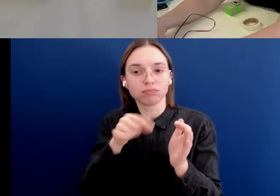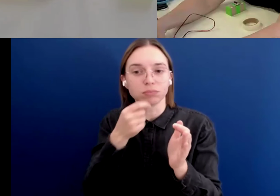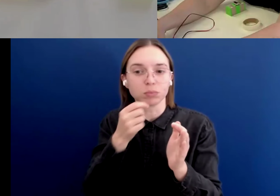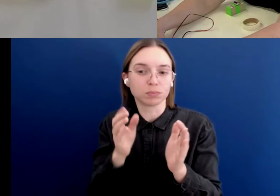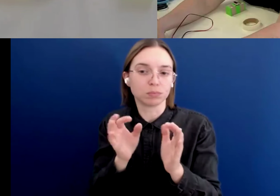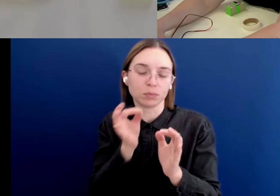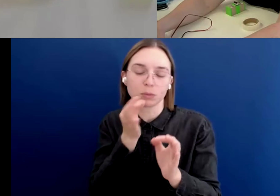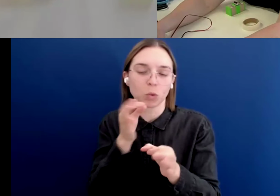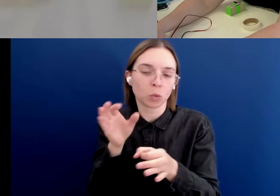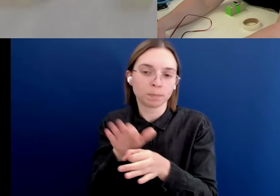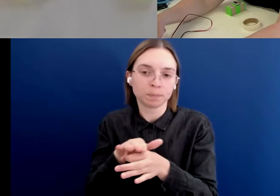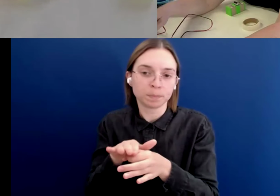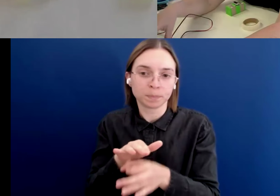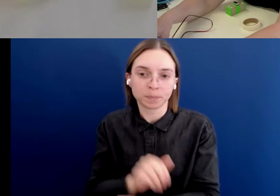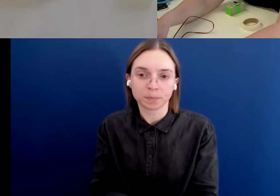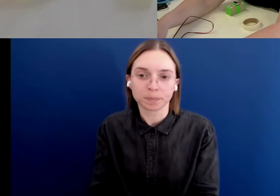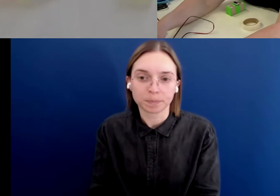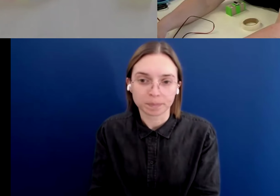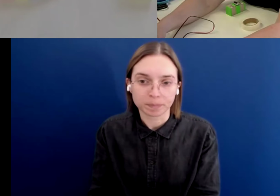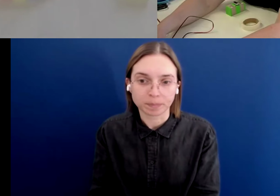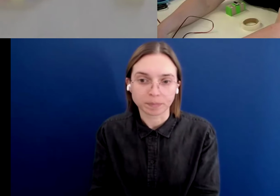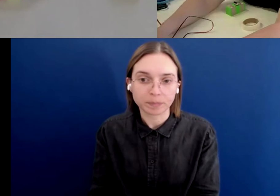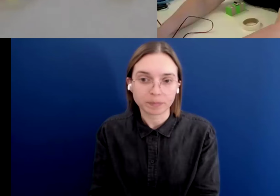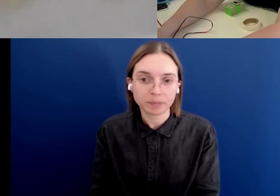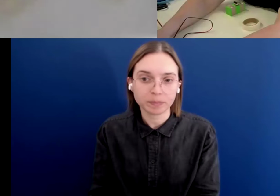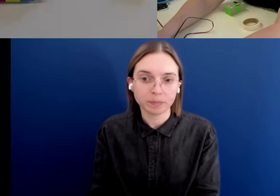This one here goes between,